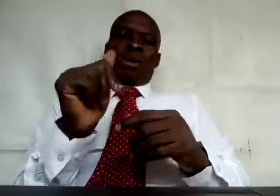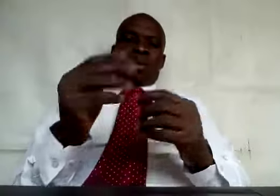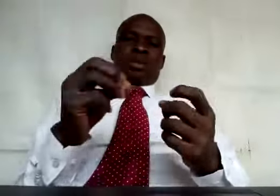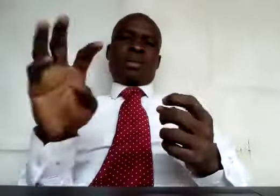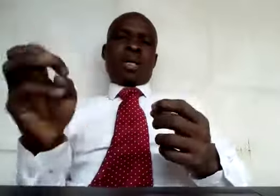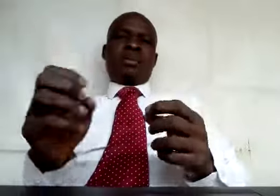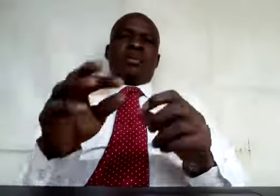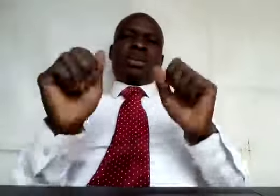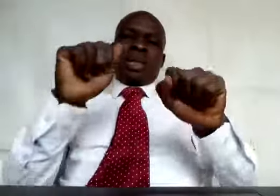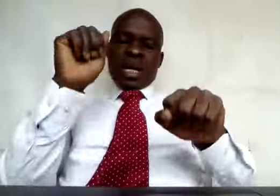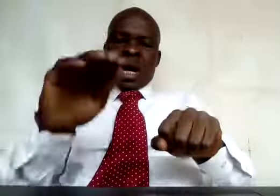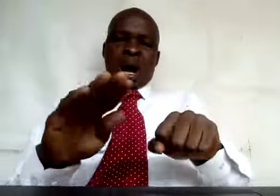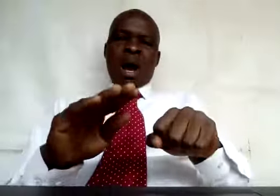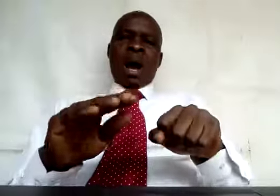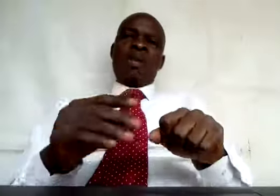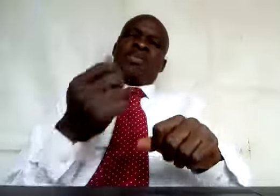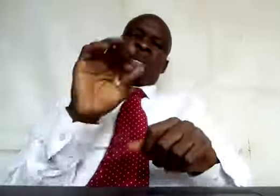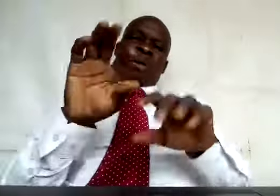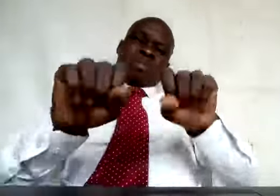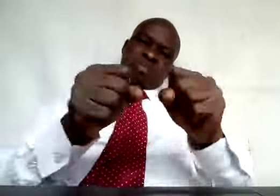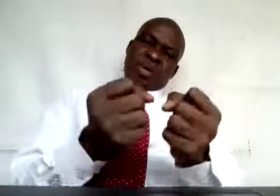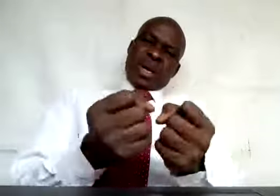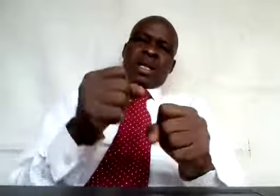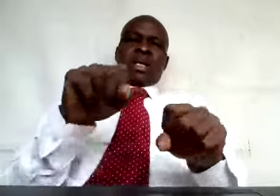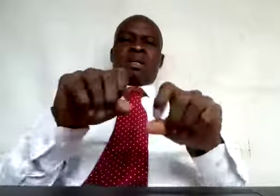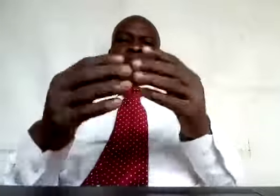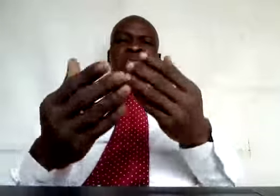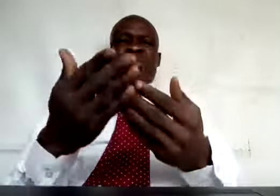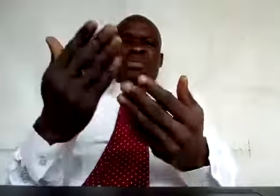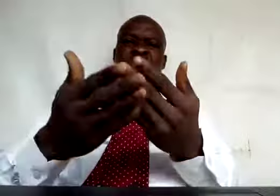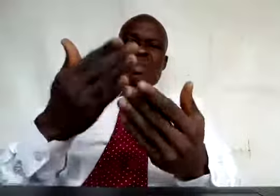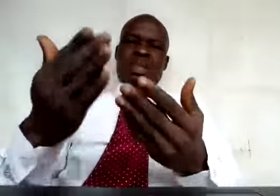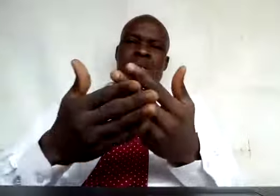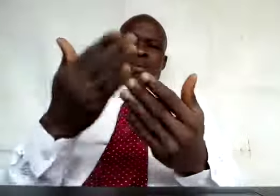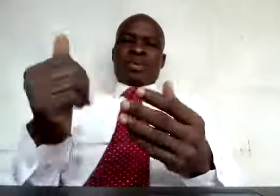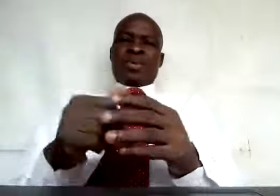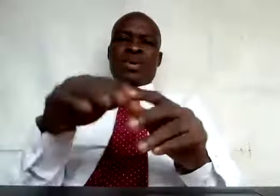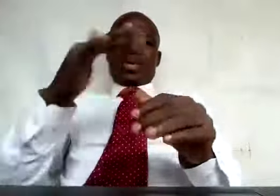brittle. They break easily and cannot be hammered.